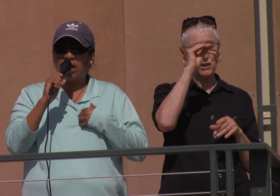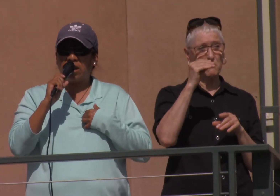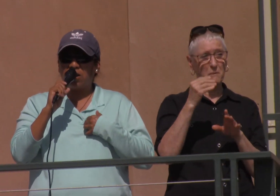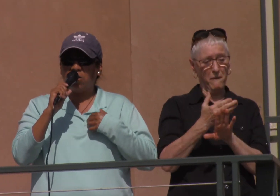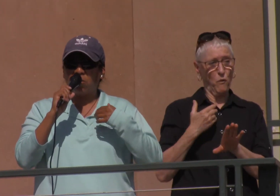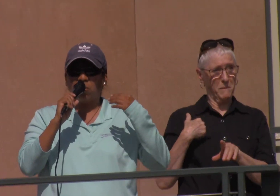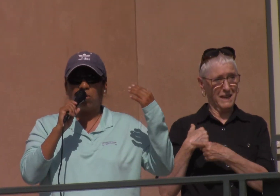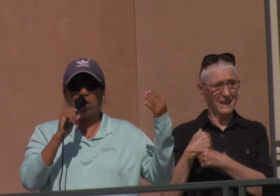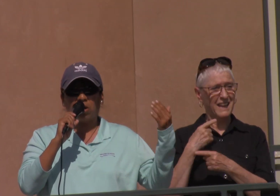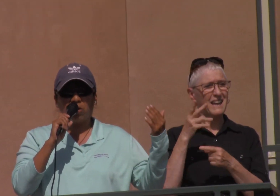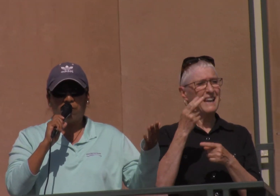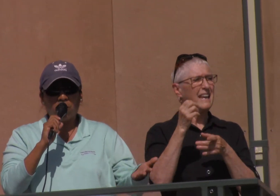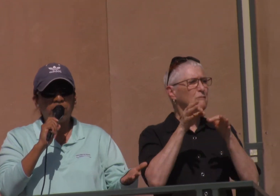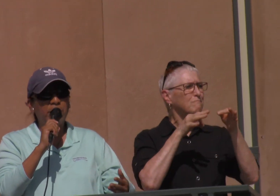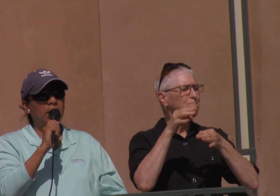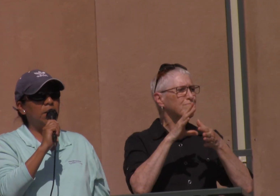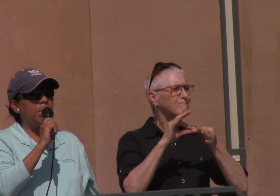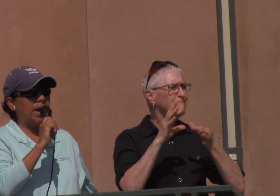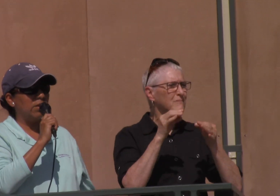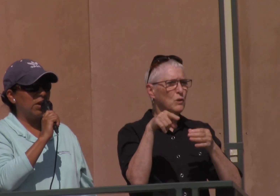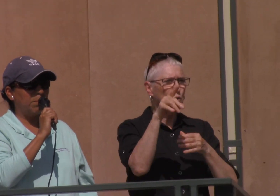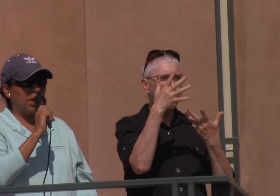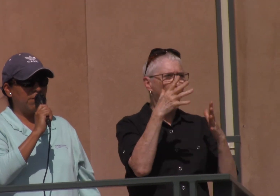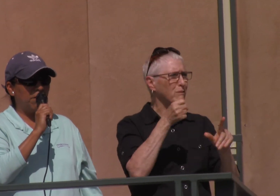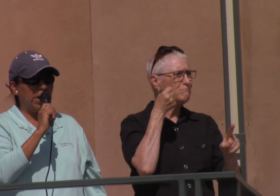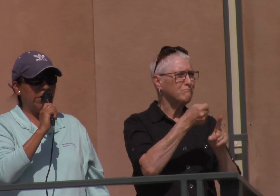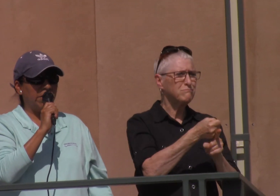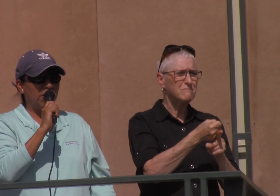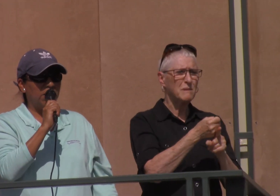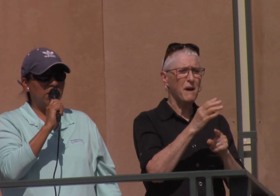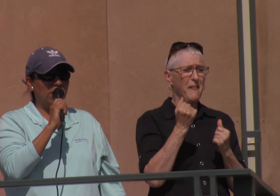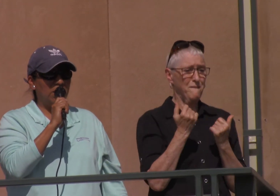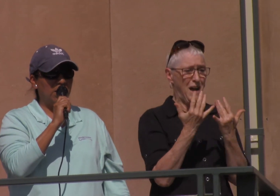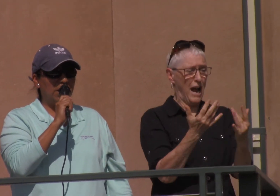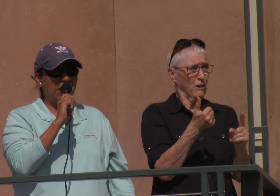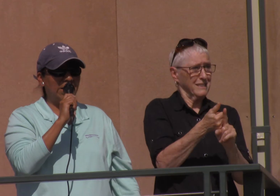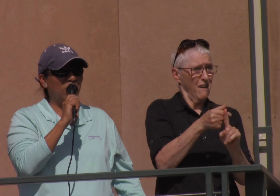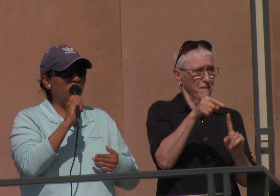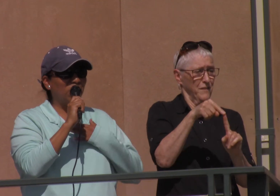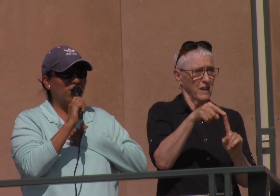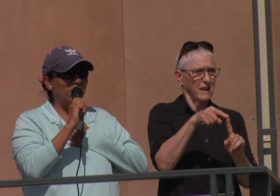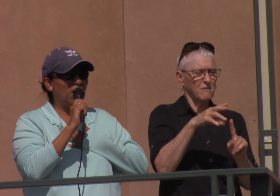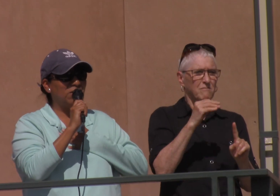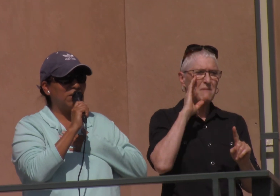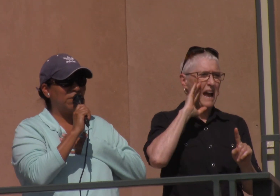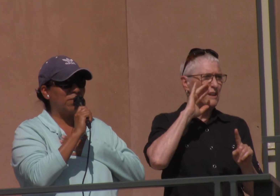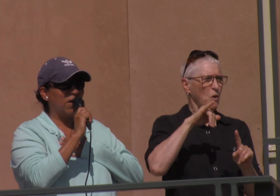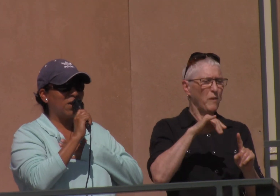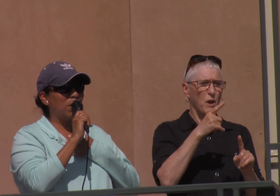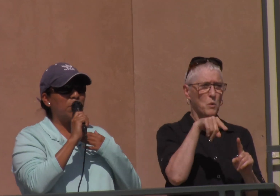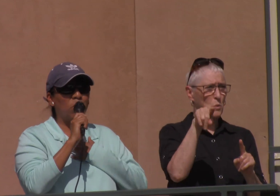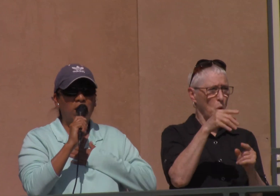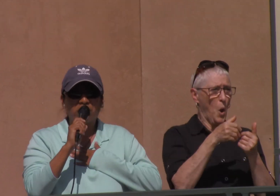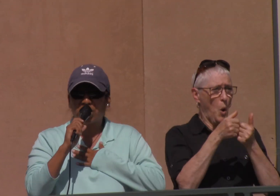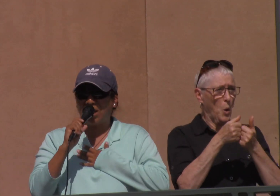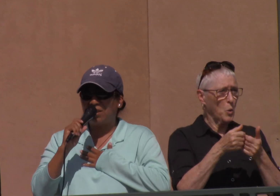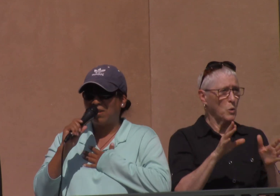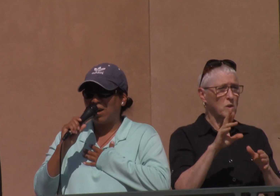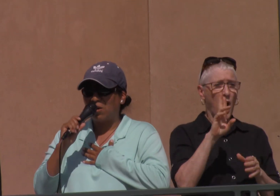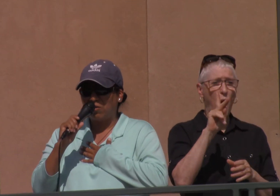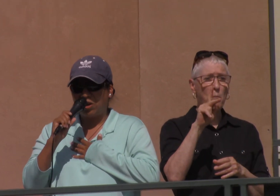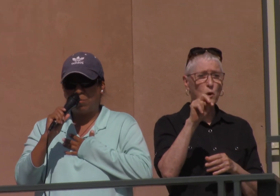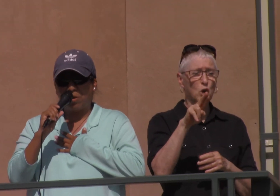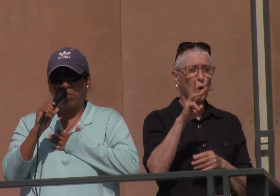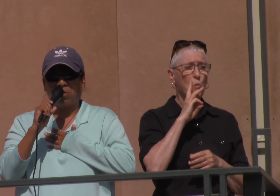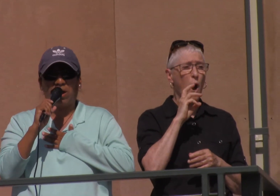has said, you've already been impacted by the fire. And I know loss of our upper watersheds